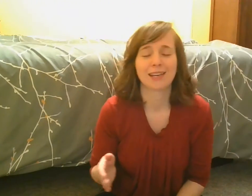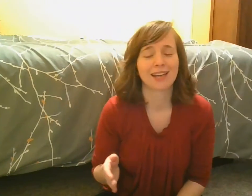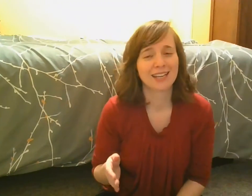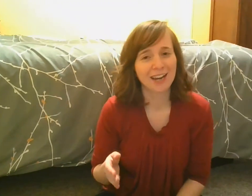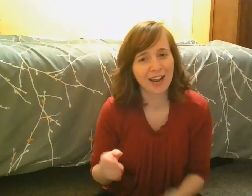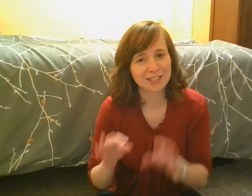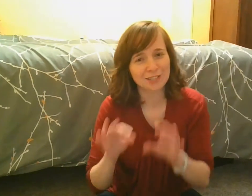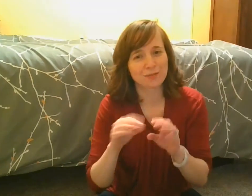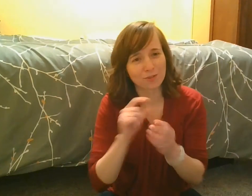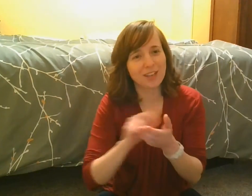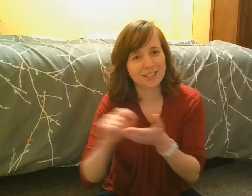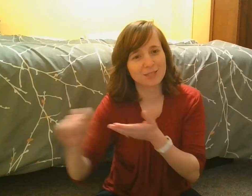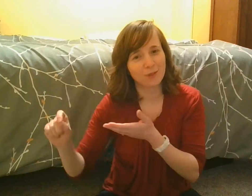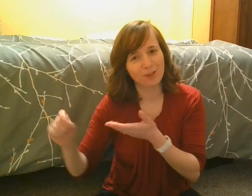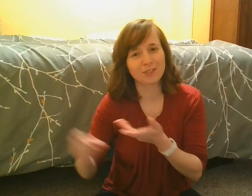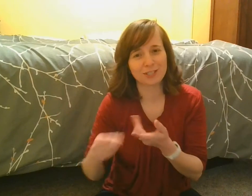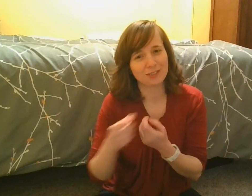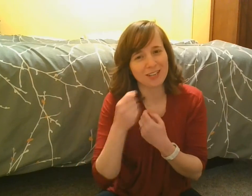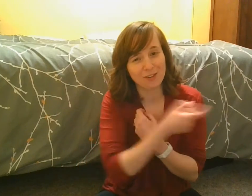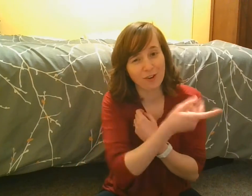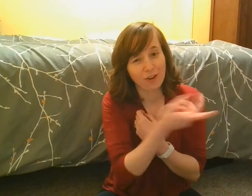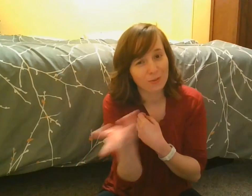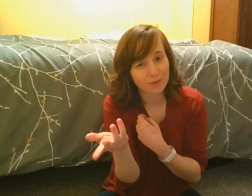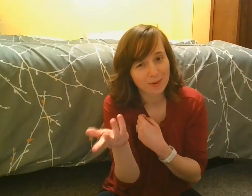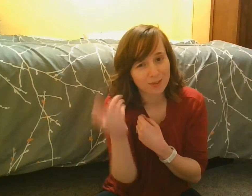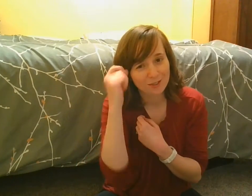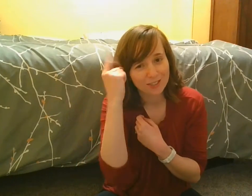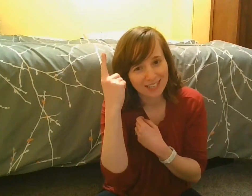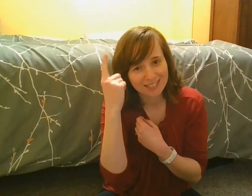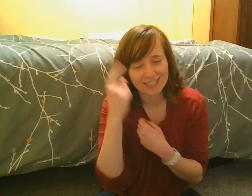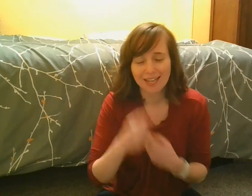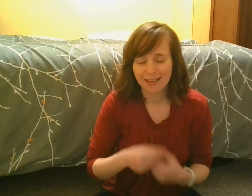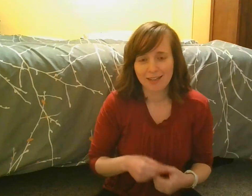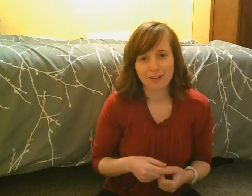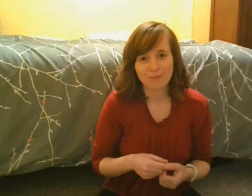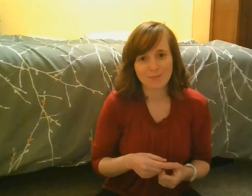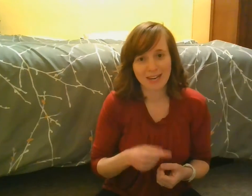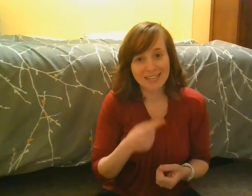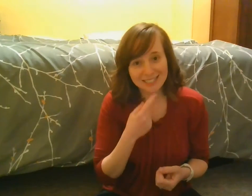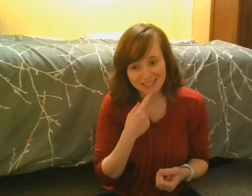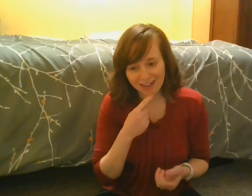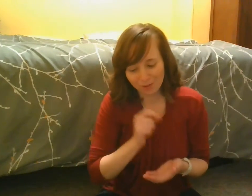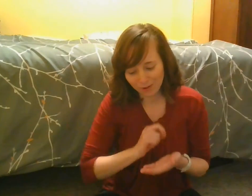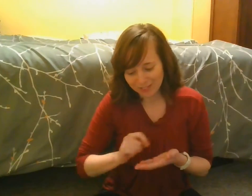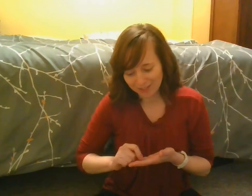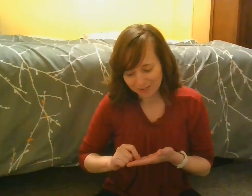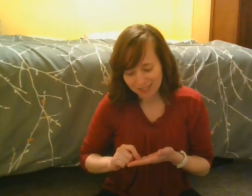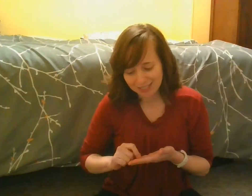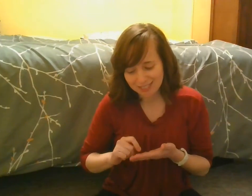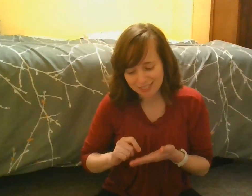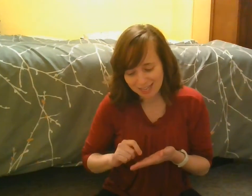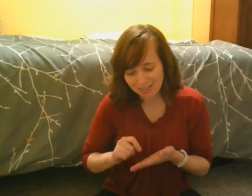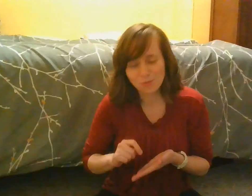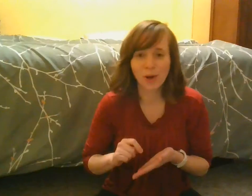I kind of had to write this one out just so that y'all would be able to understand. I wrote down, today the water